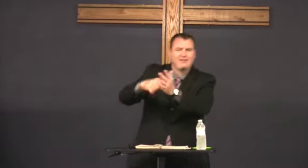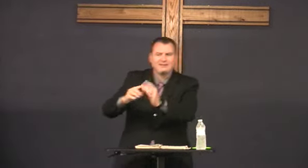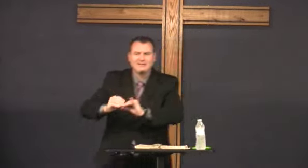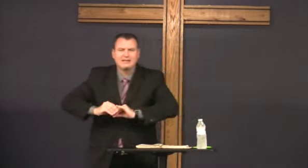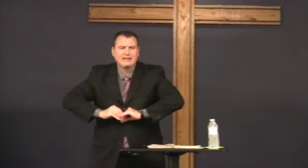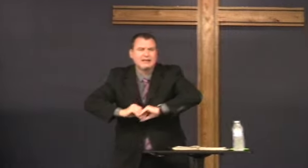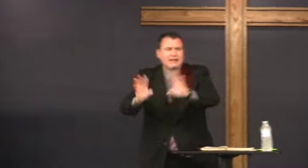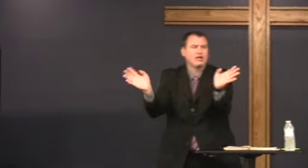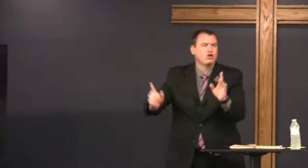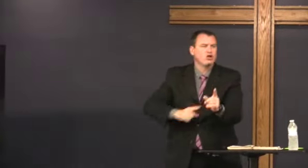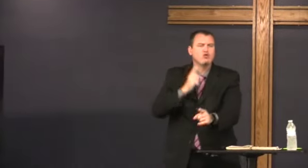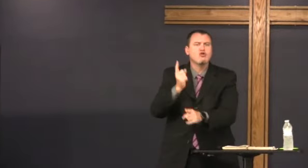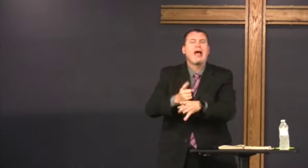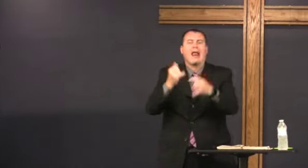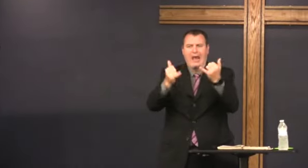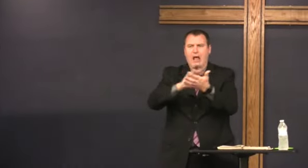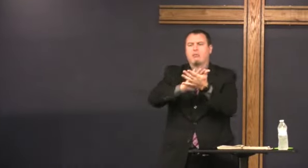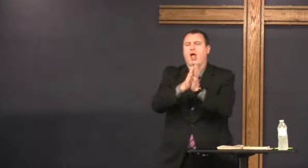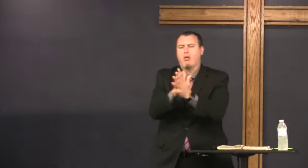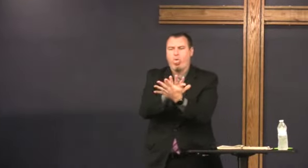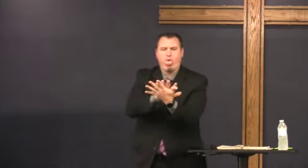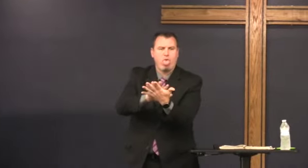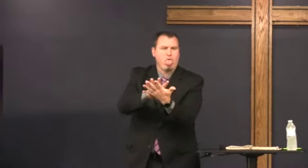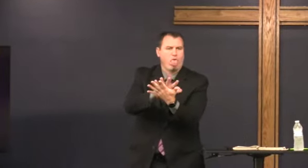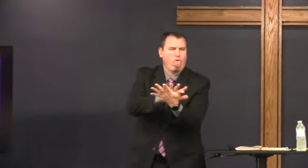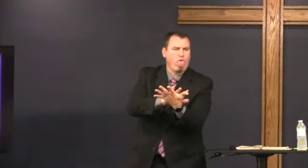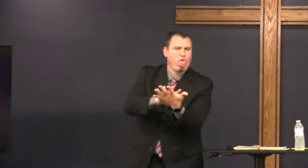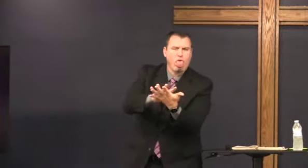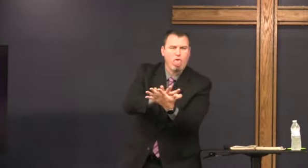It's not as clear as it used to be between right and wrong.